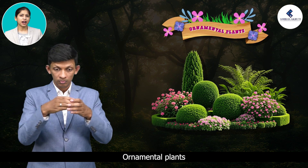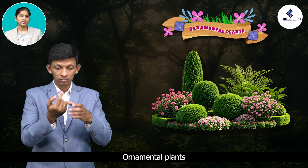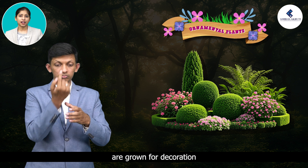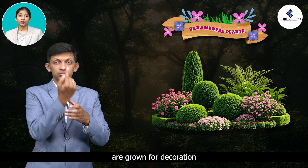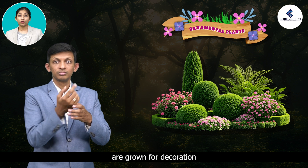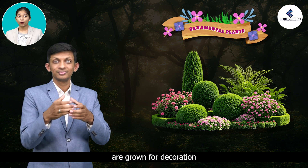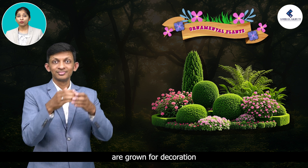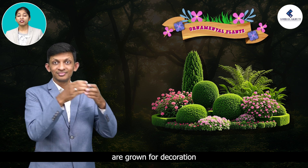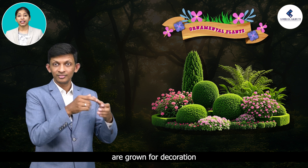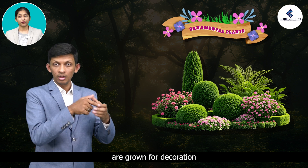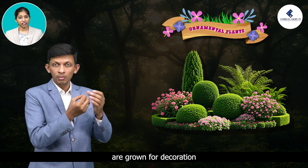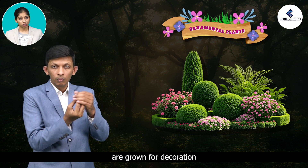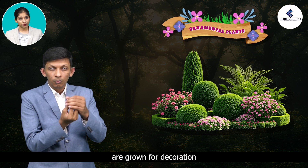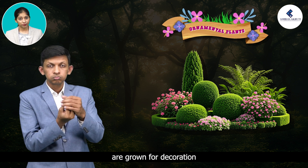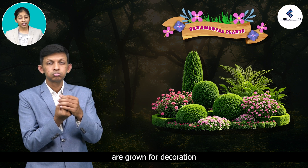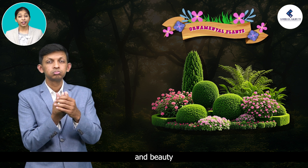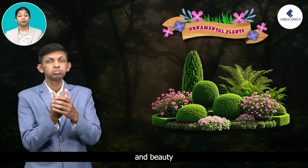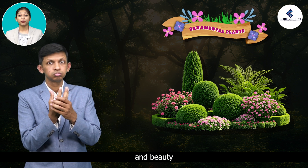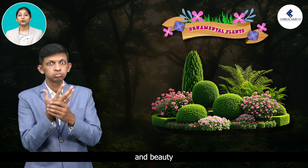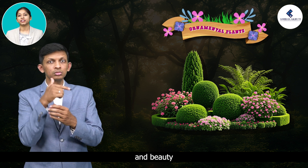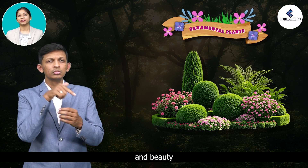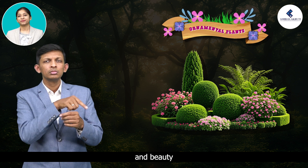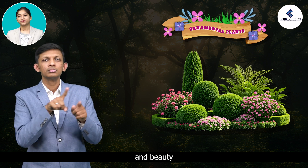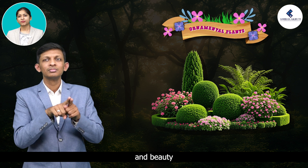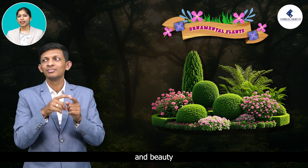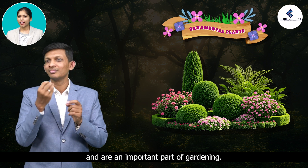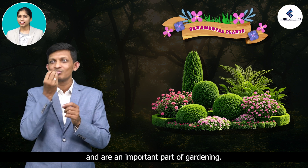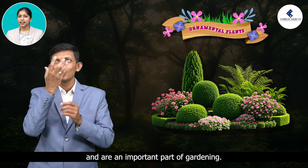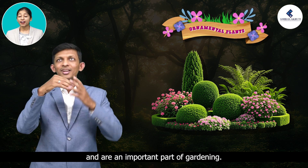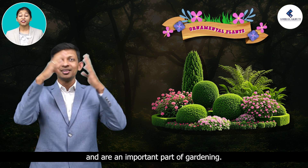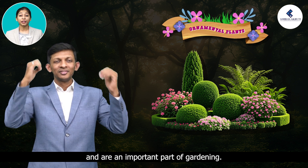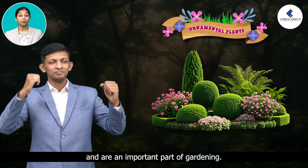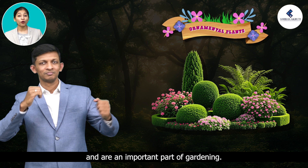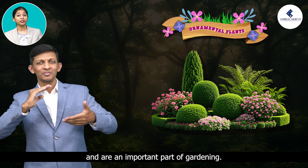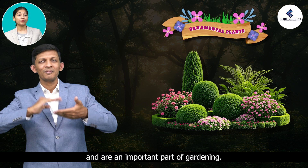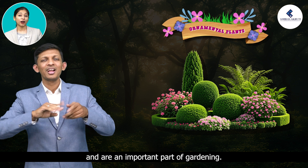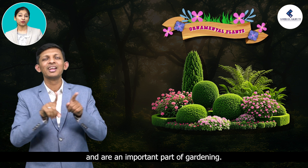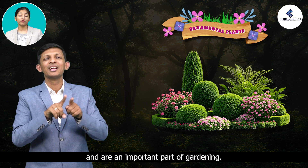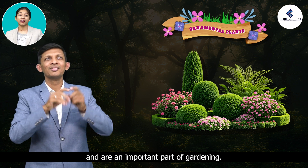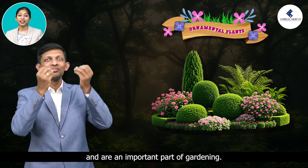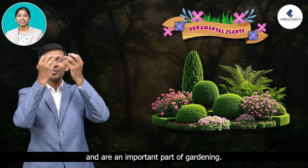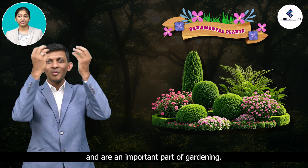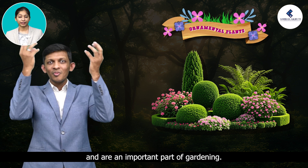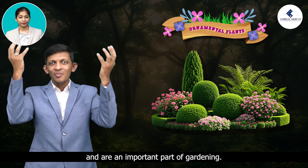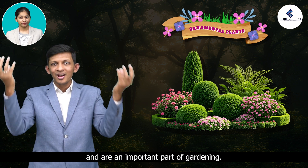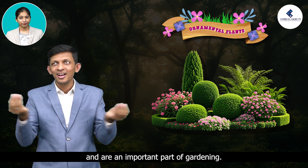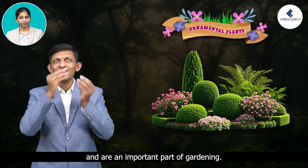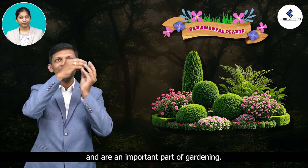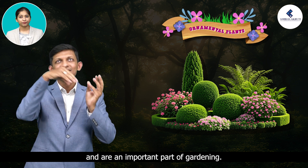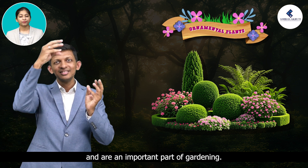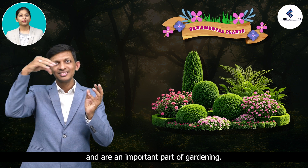Ornamental plants are grown for decoration and beauty and are an important part of gardening.